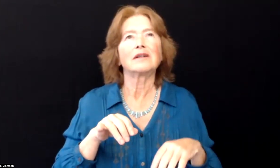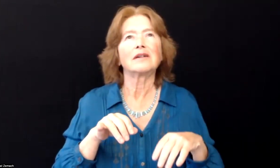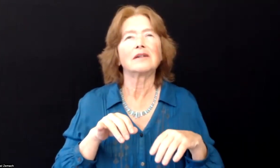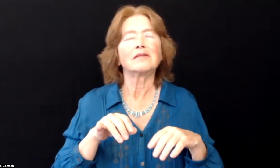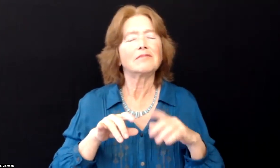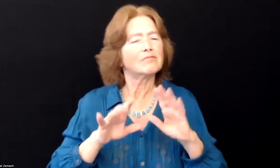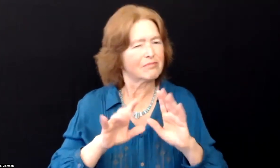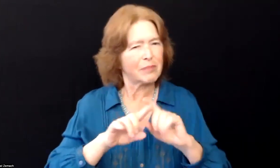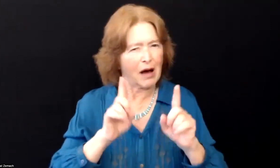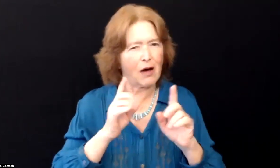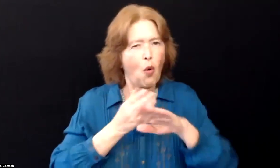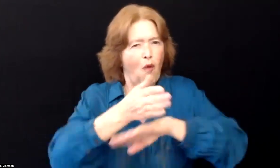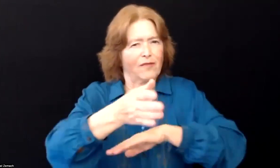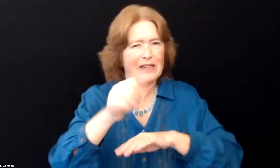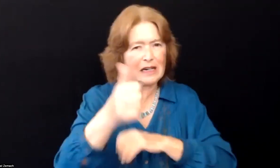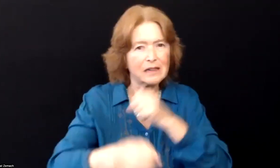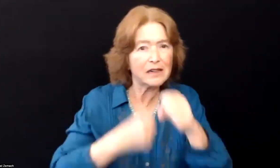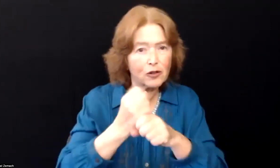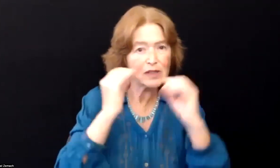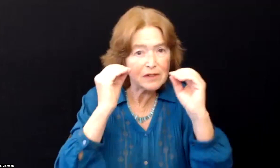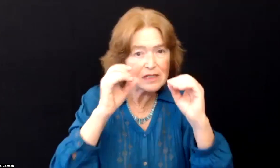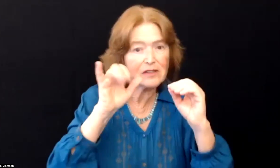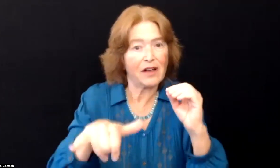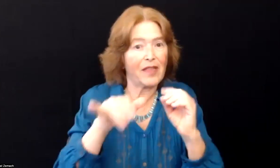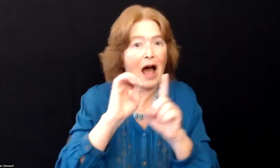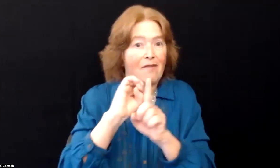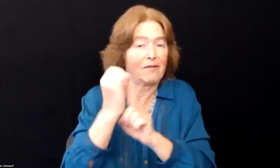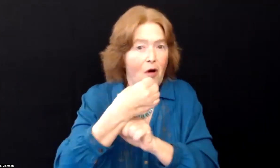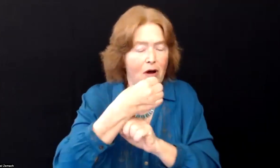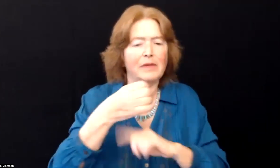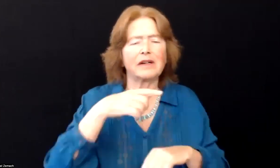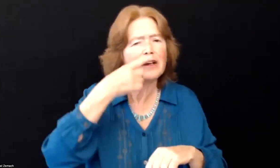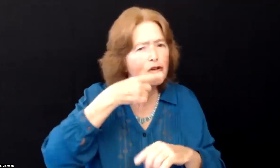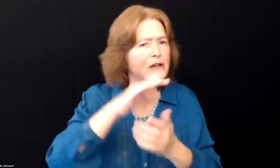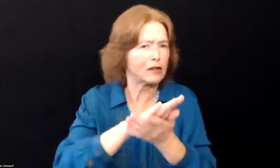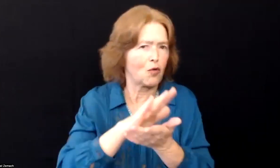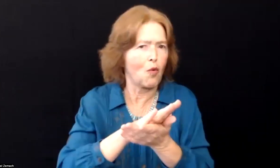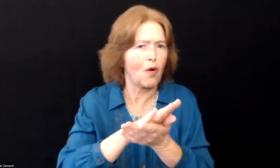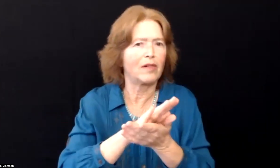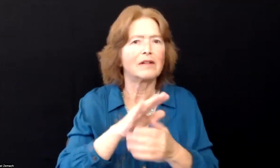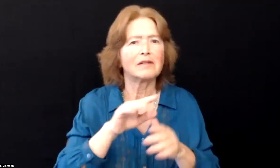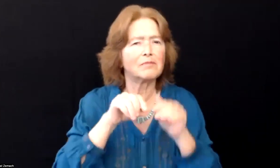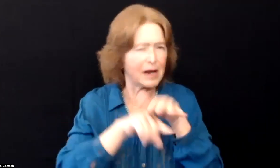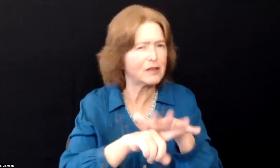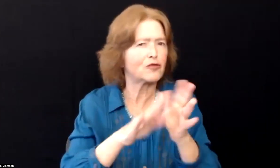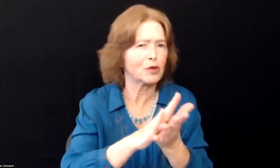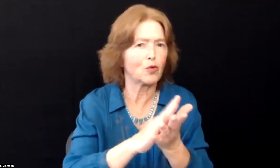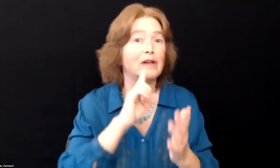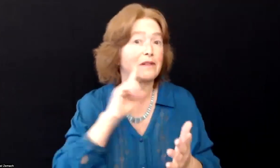point. However, in the 10 years of teaching in a mainstream school environment, teaching